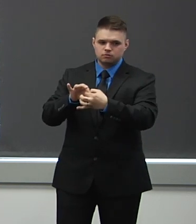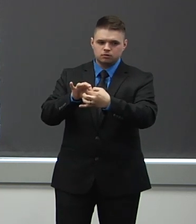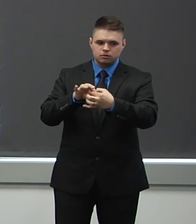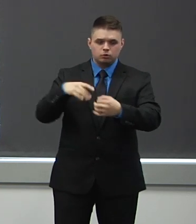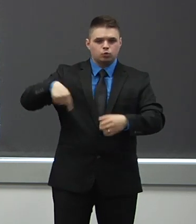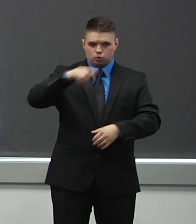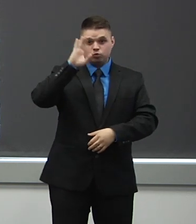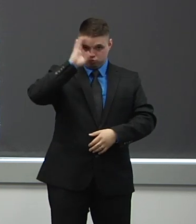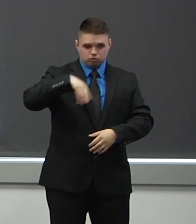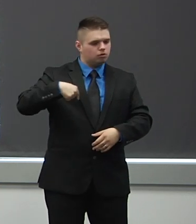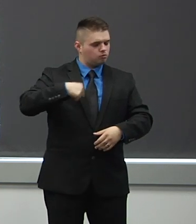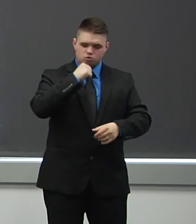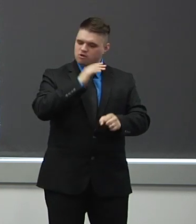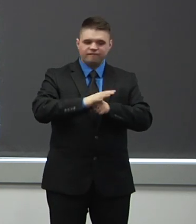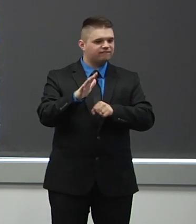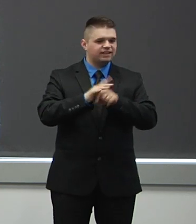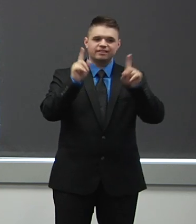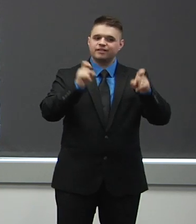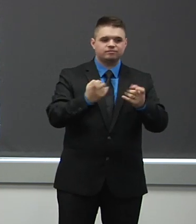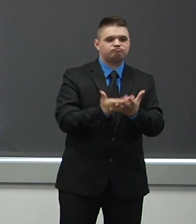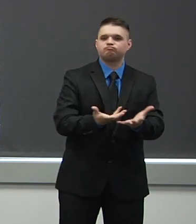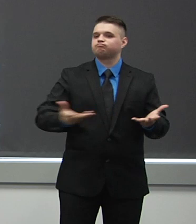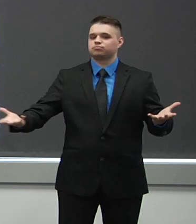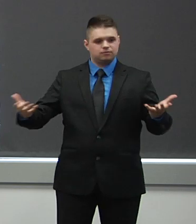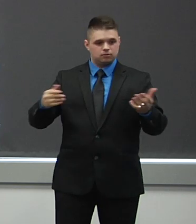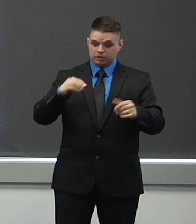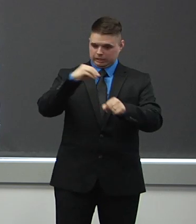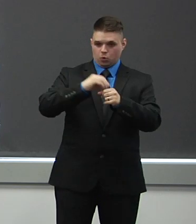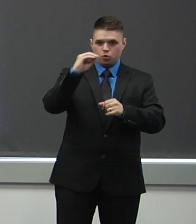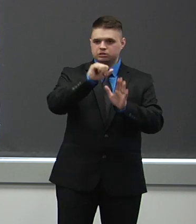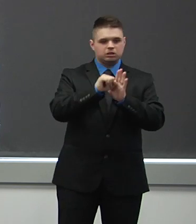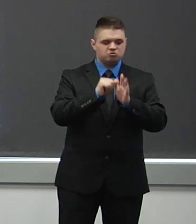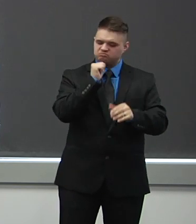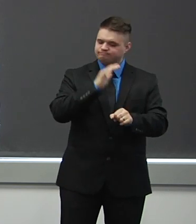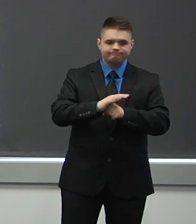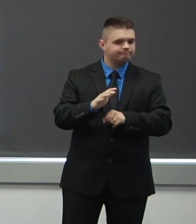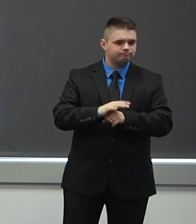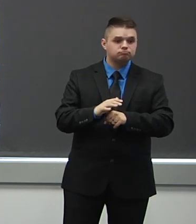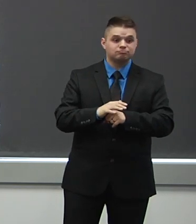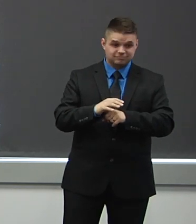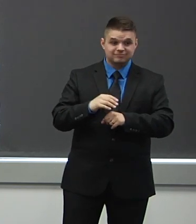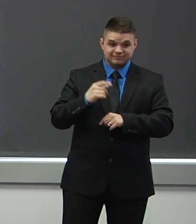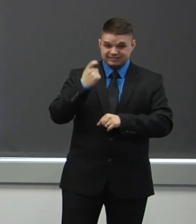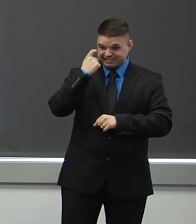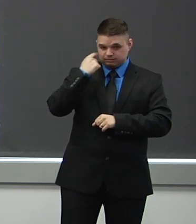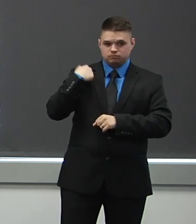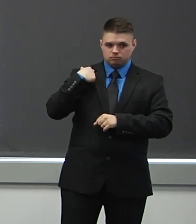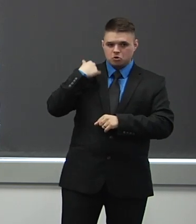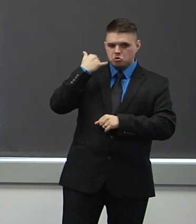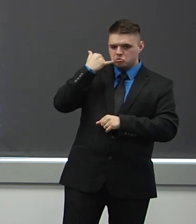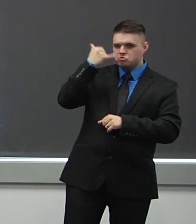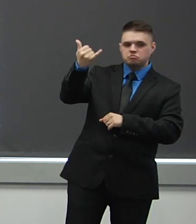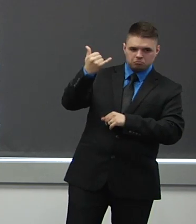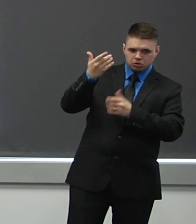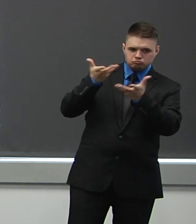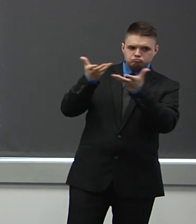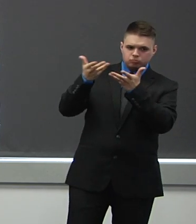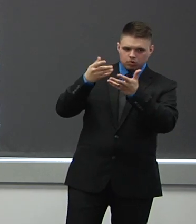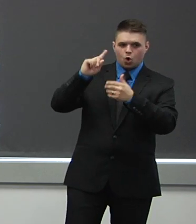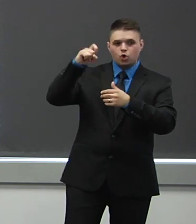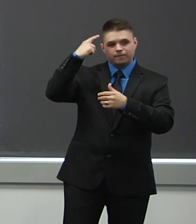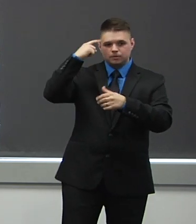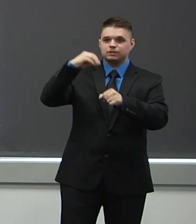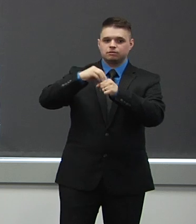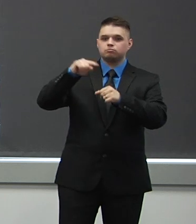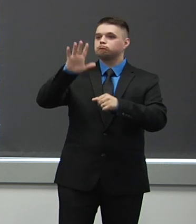inadequate testing in the state of Oregon. I was just on the phone with my colleagues, the governors across the United